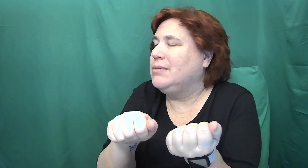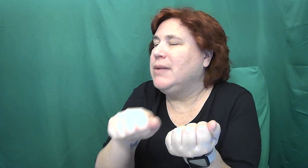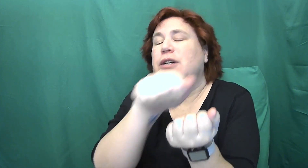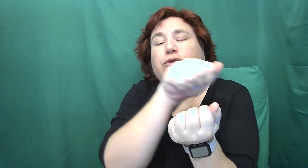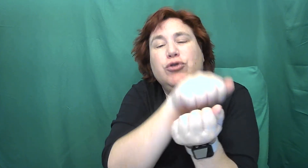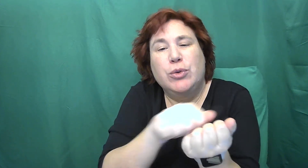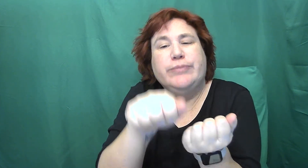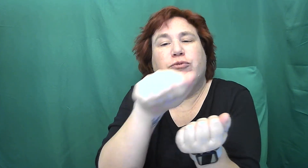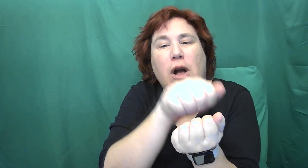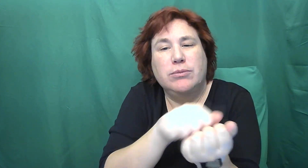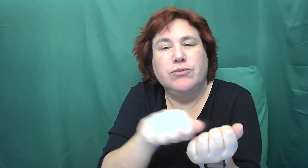Chew.